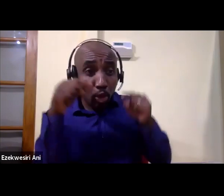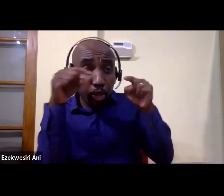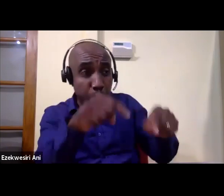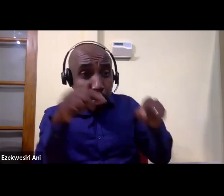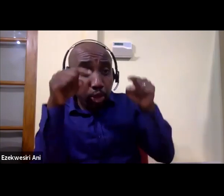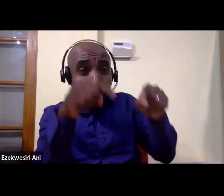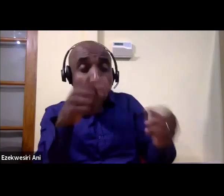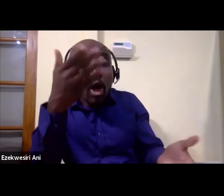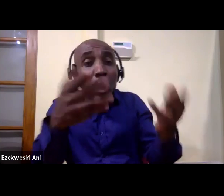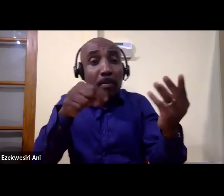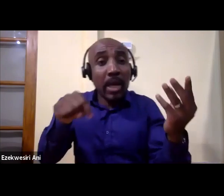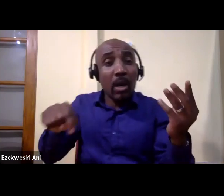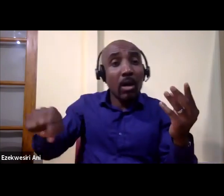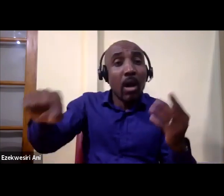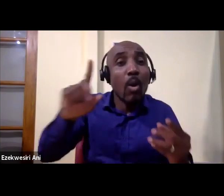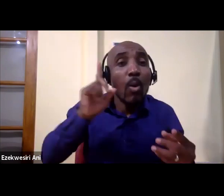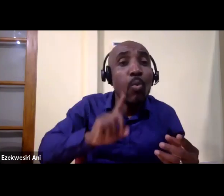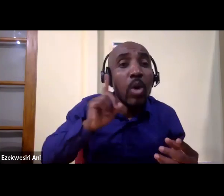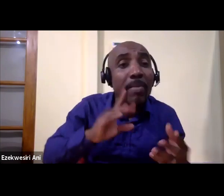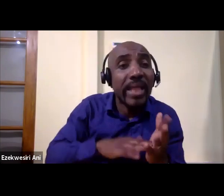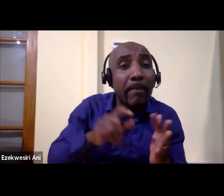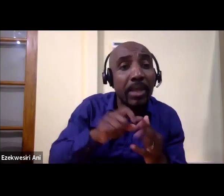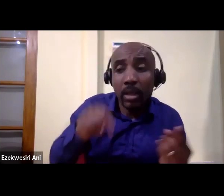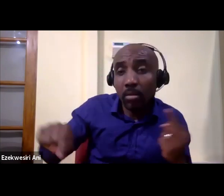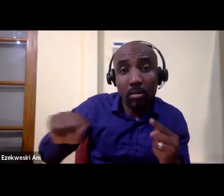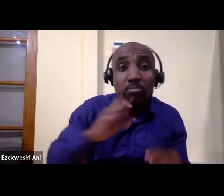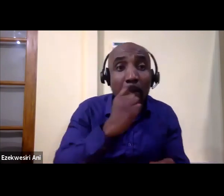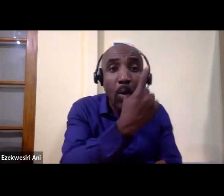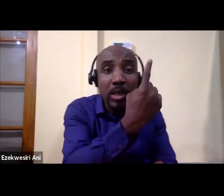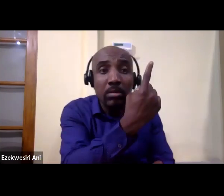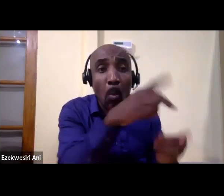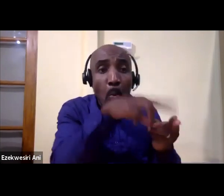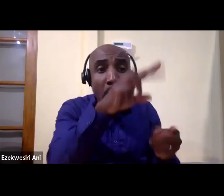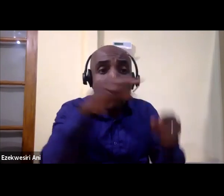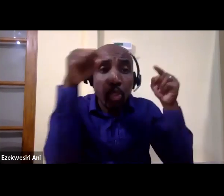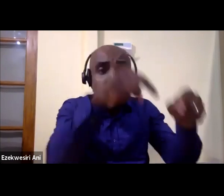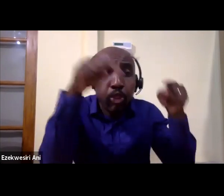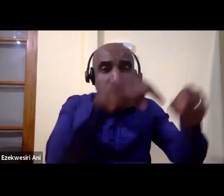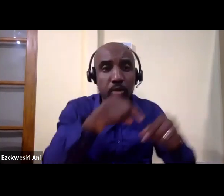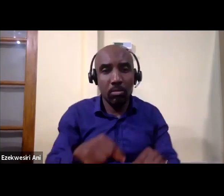put together. We are generally